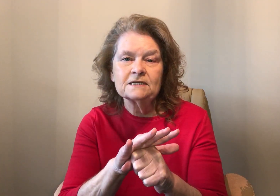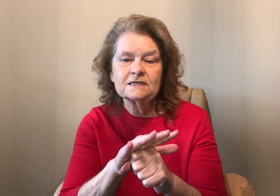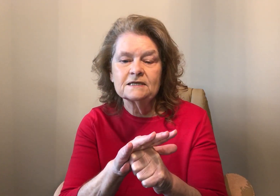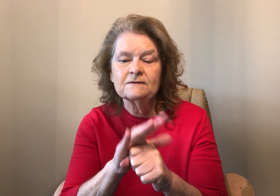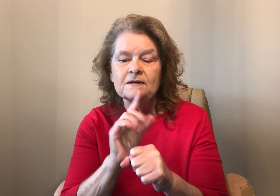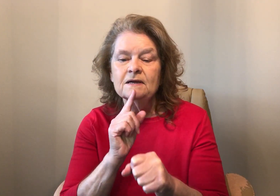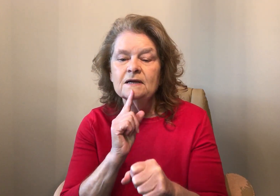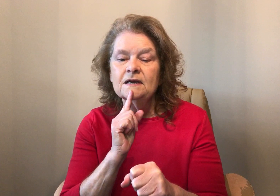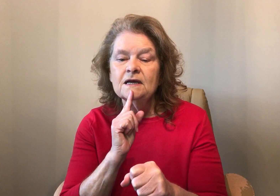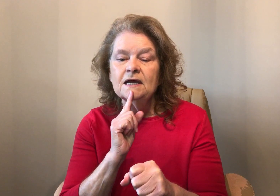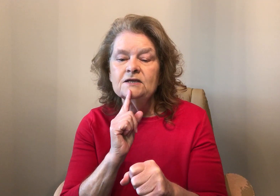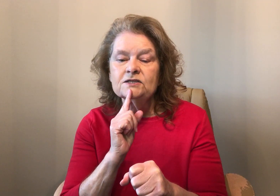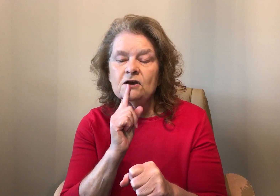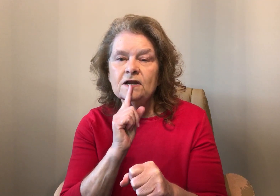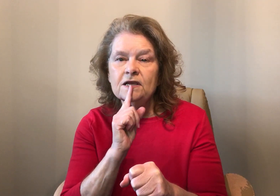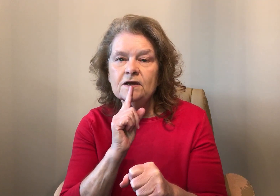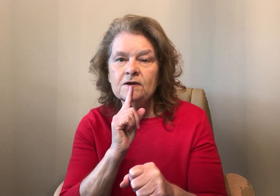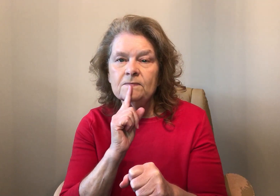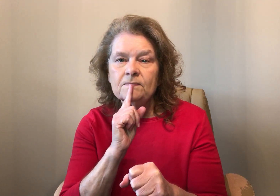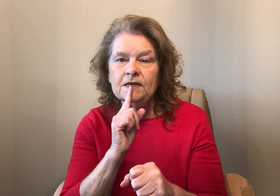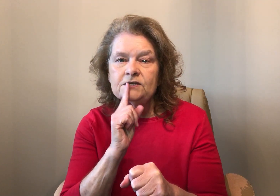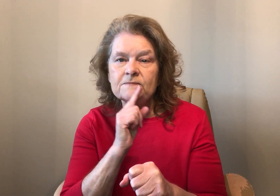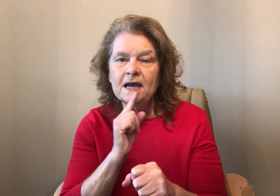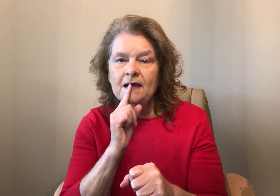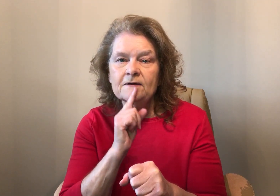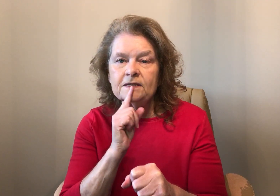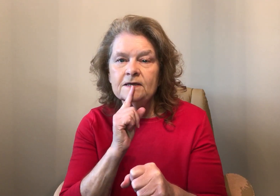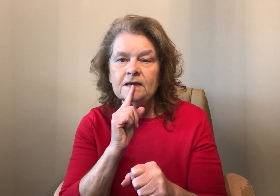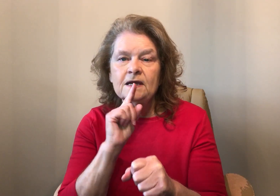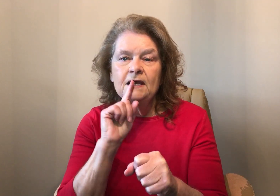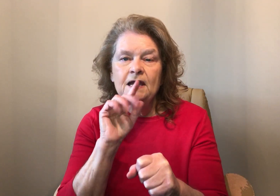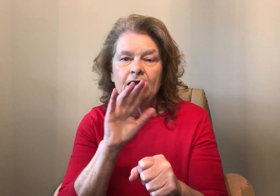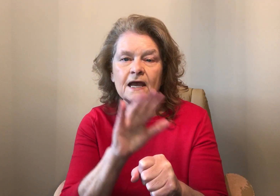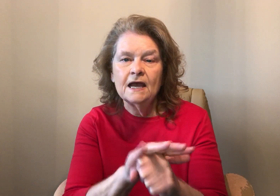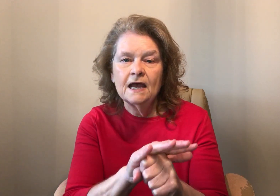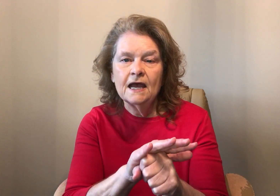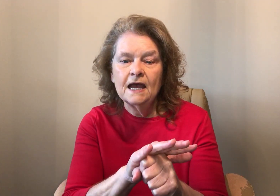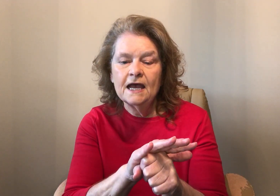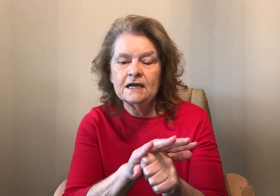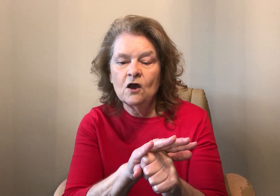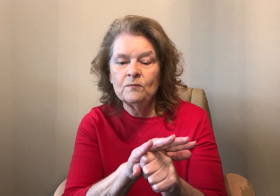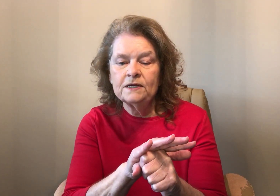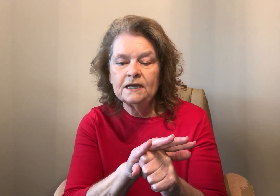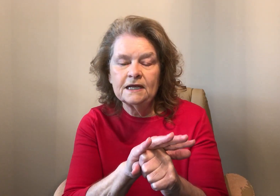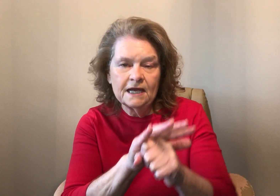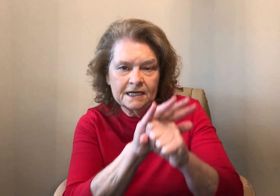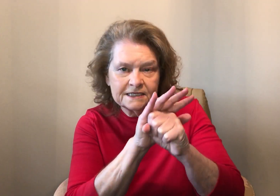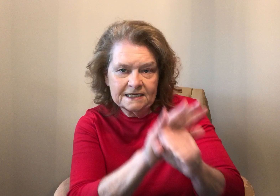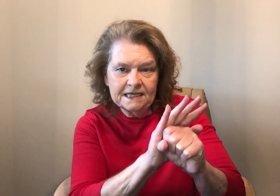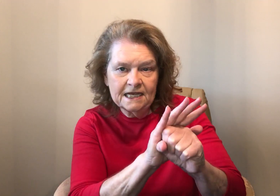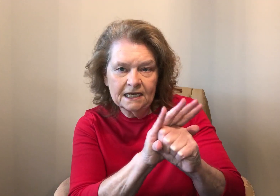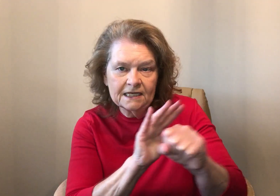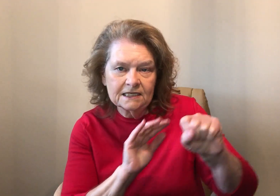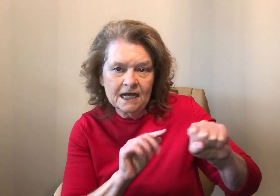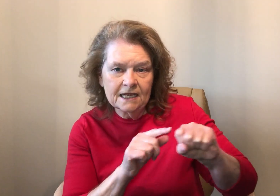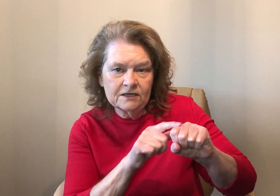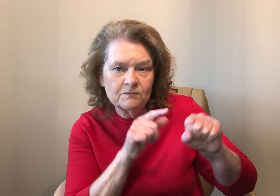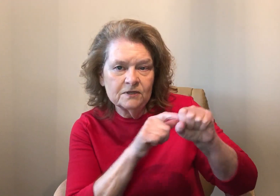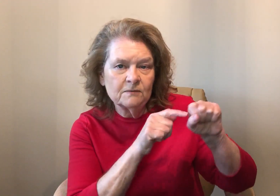promised. You start here at your mouth and open it and seal it, like you're putting a